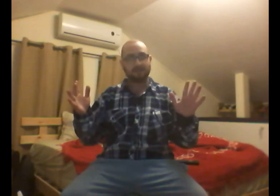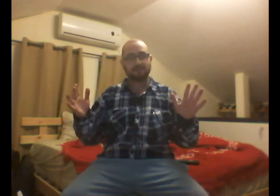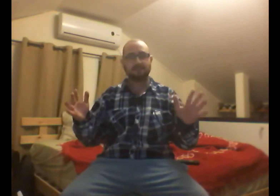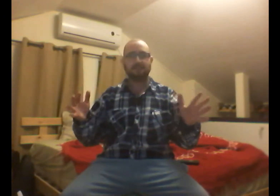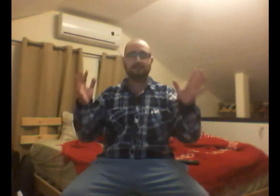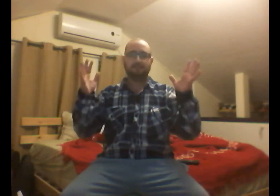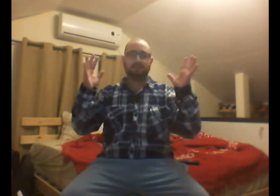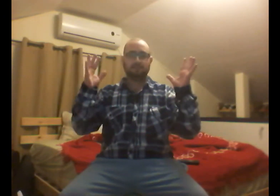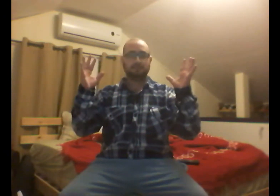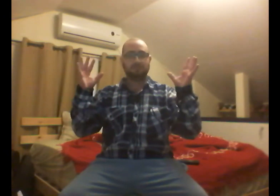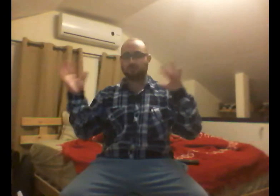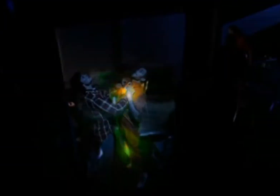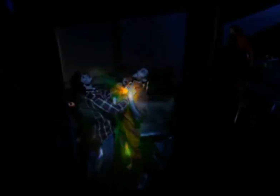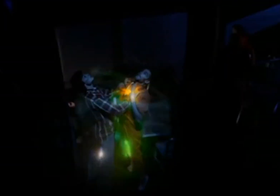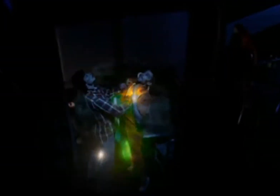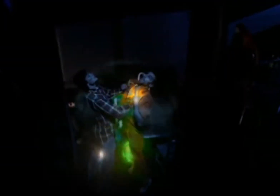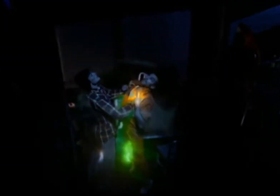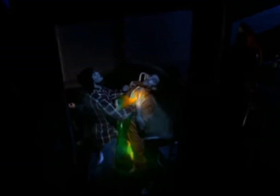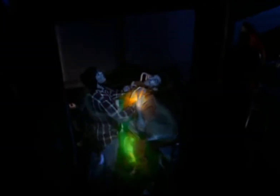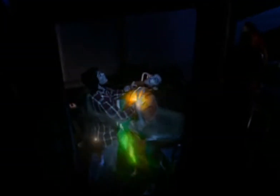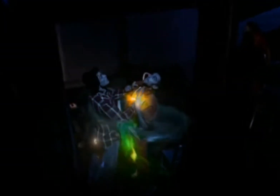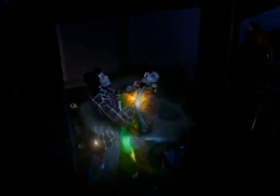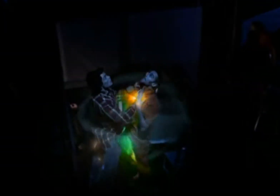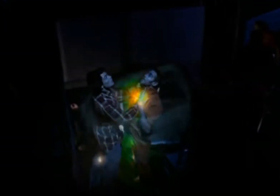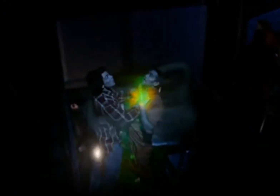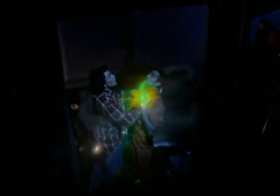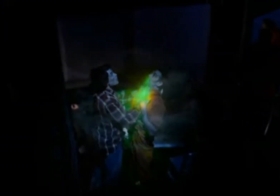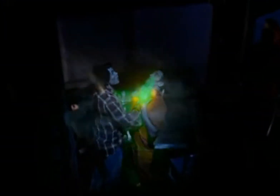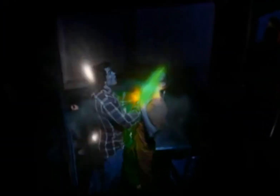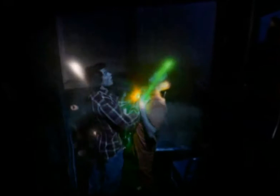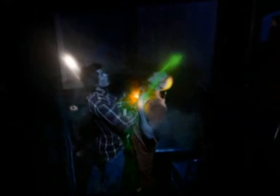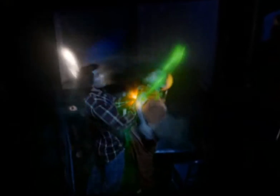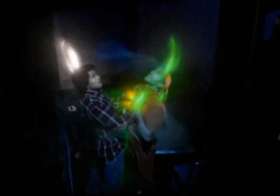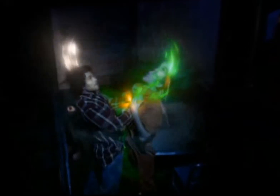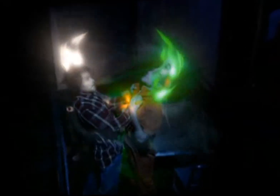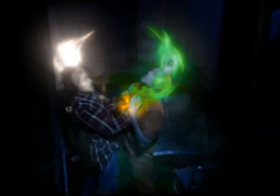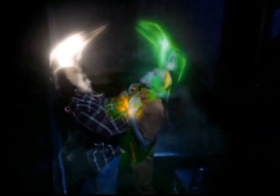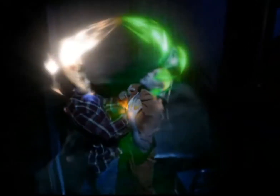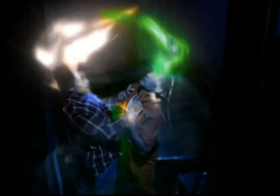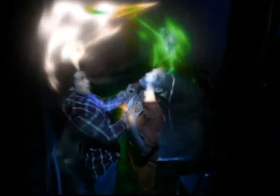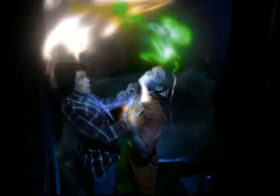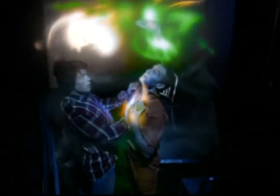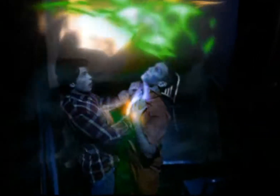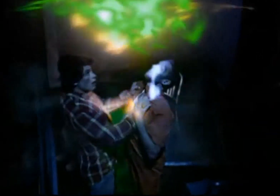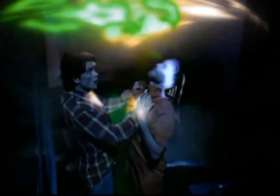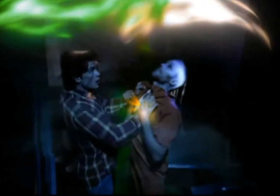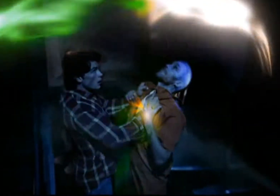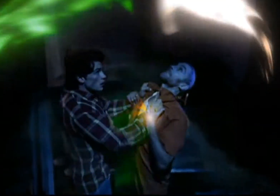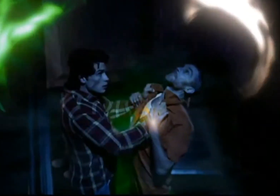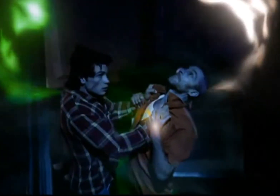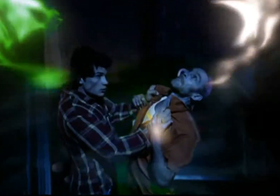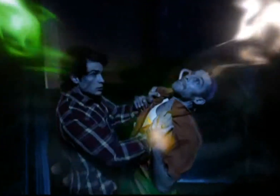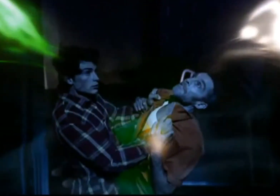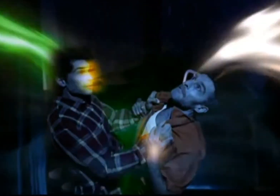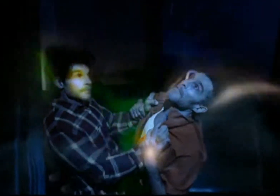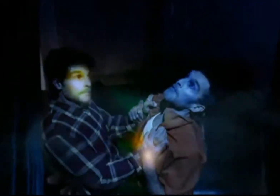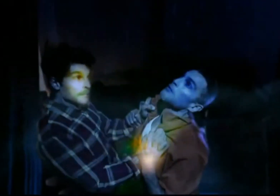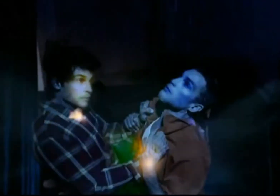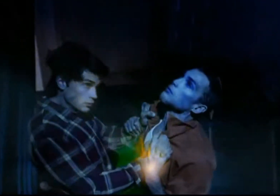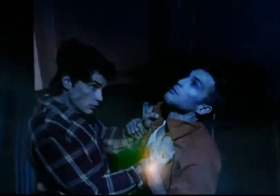obviously, switching bodies in Freaky Fridays is nothing new in the world of comic book movies or comic book TV shows, but I believe